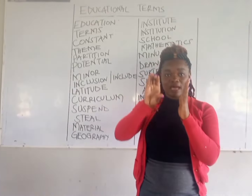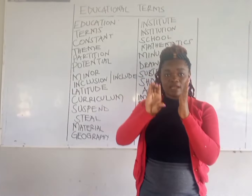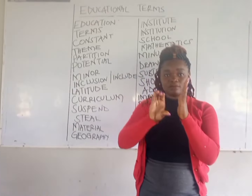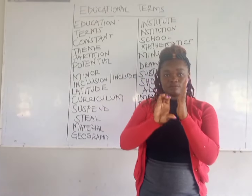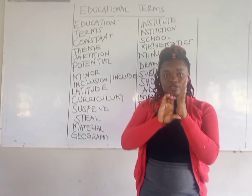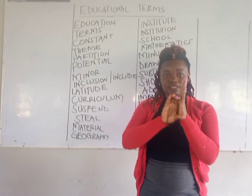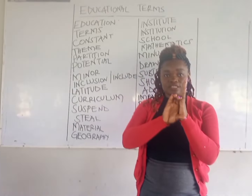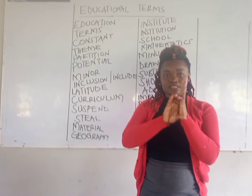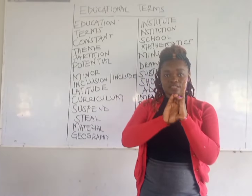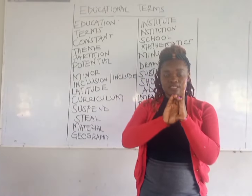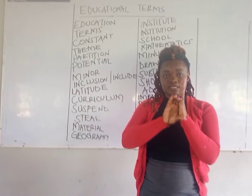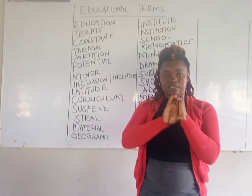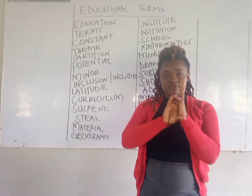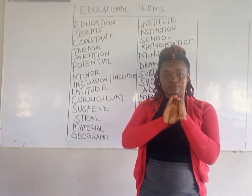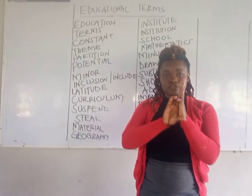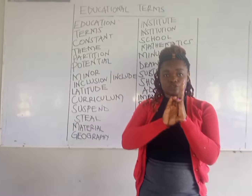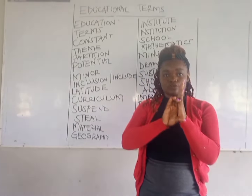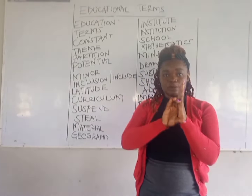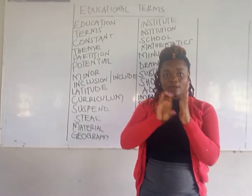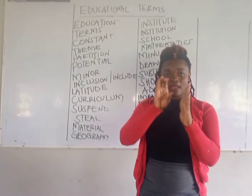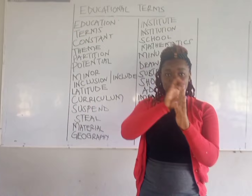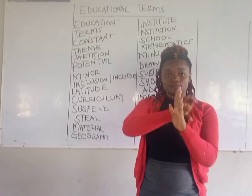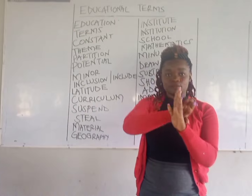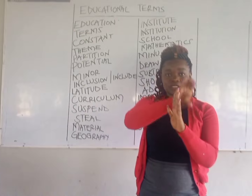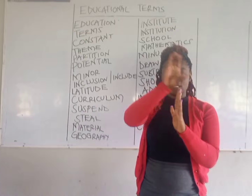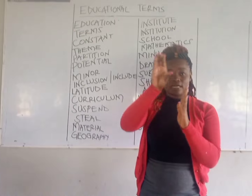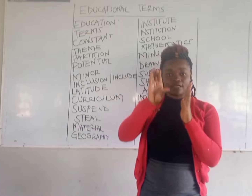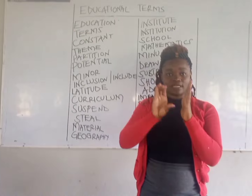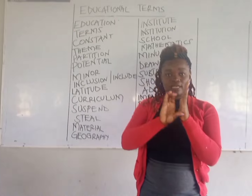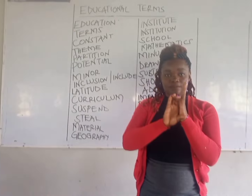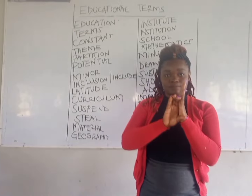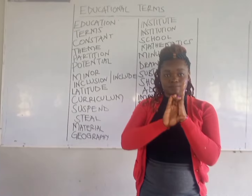palm, bring it in front of your palm. Curriculum.